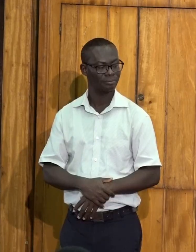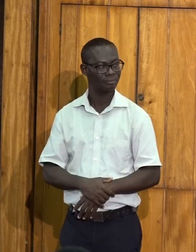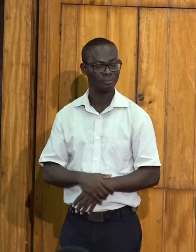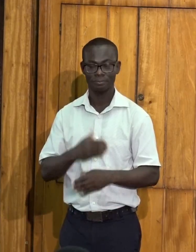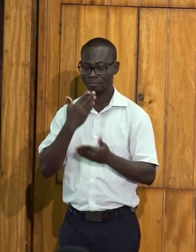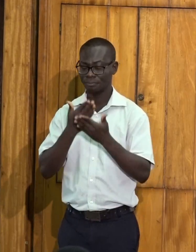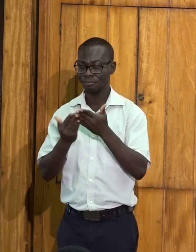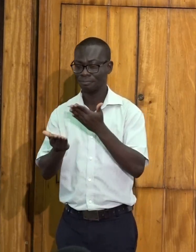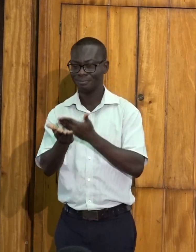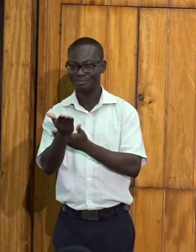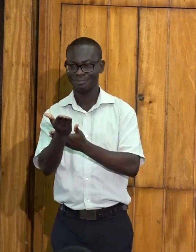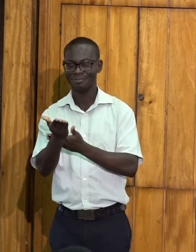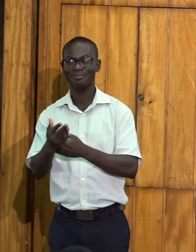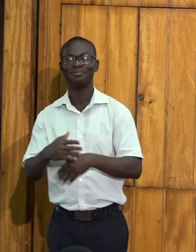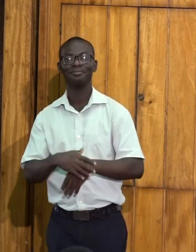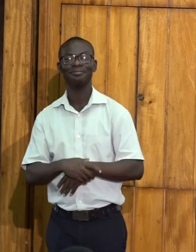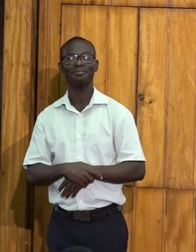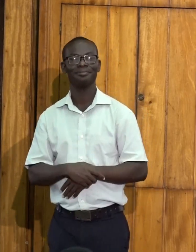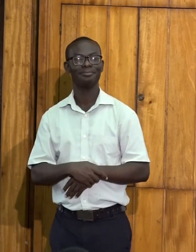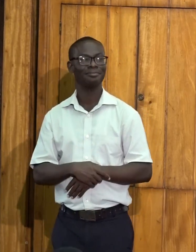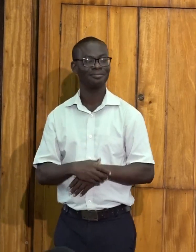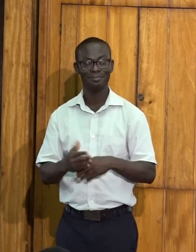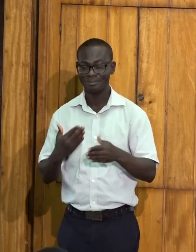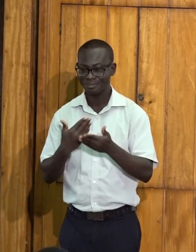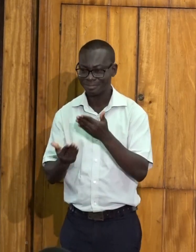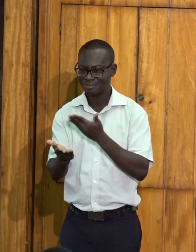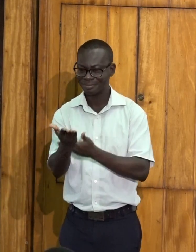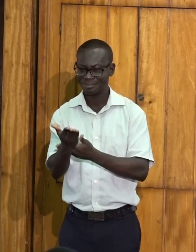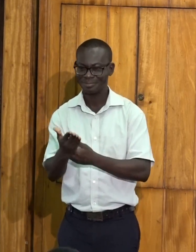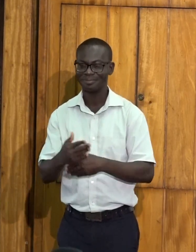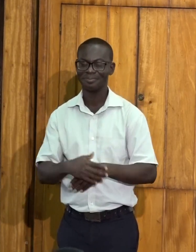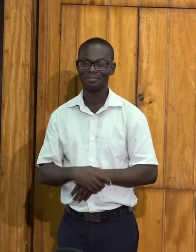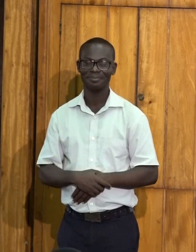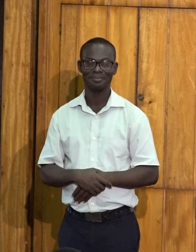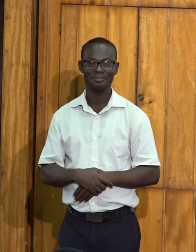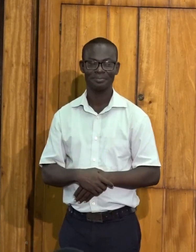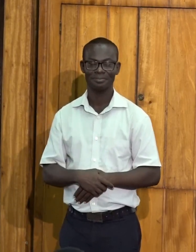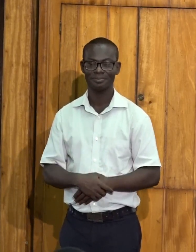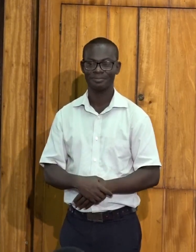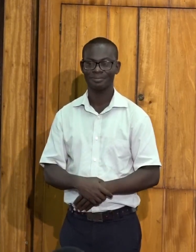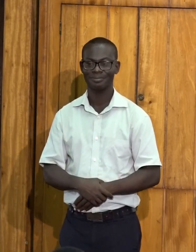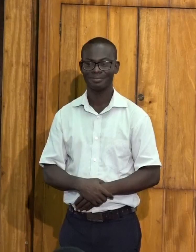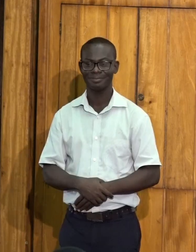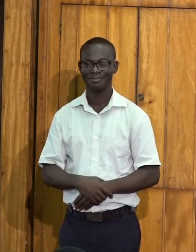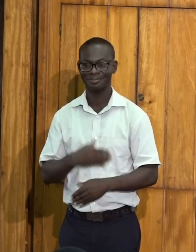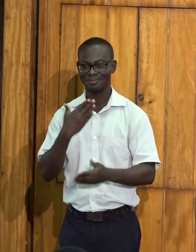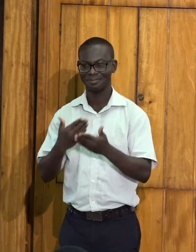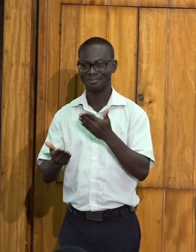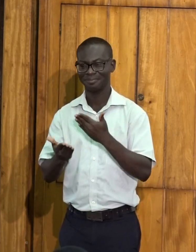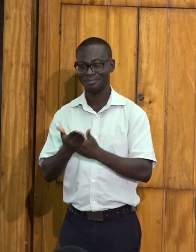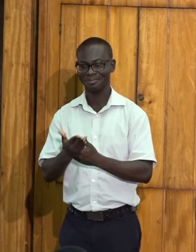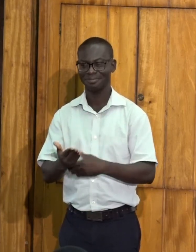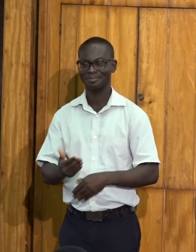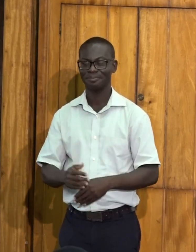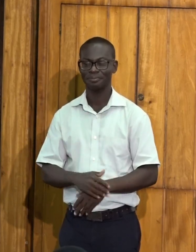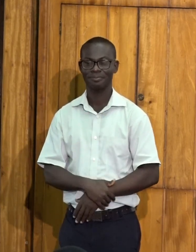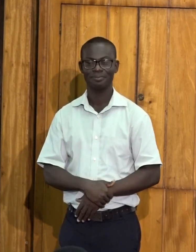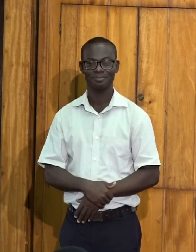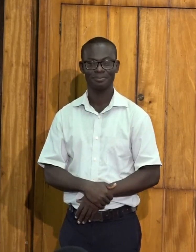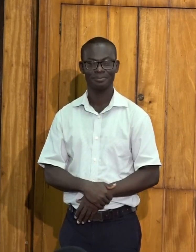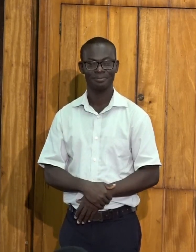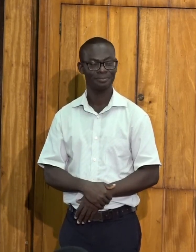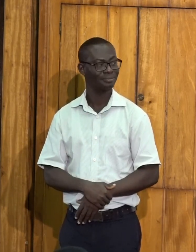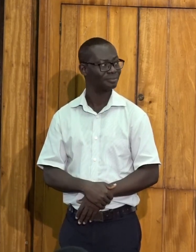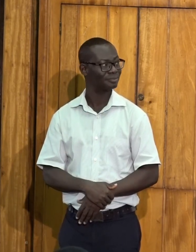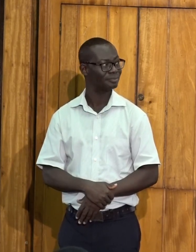Good morning. Good morning. Good morning. Bonjour à tous. Okay, I will speak